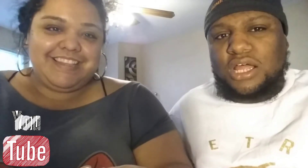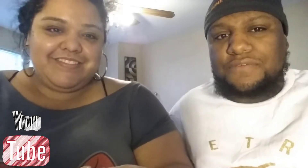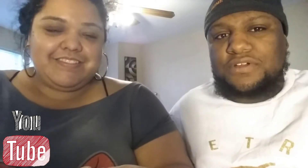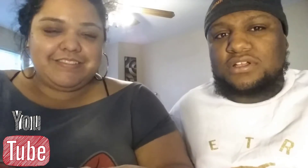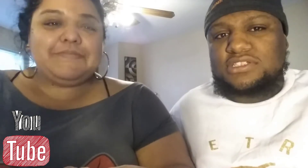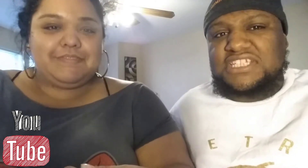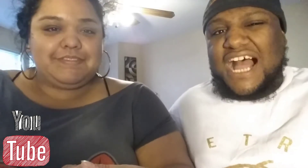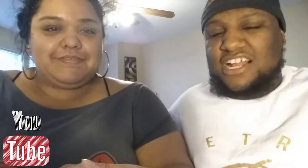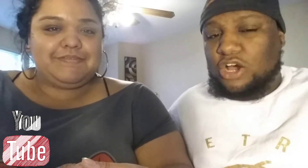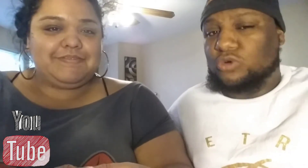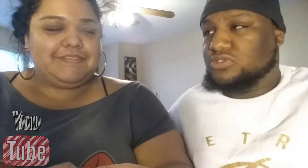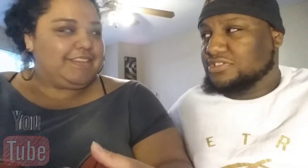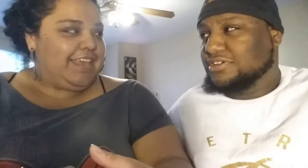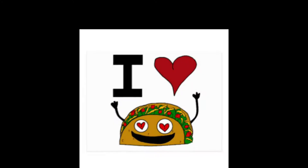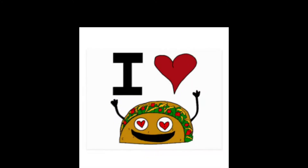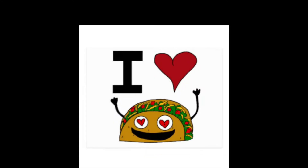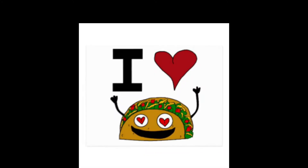love tacos.